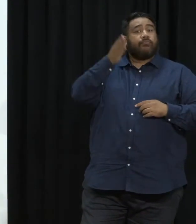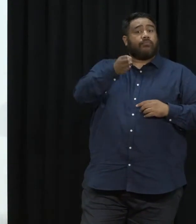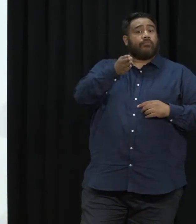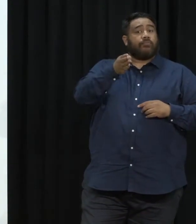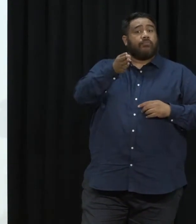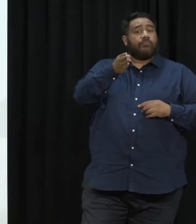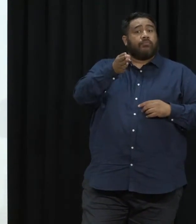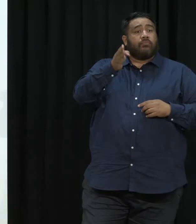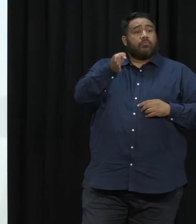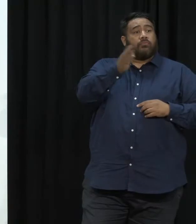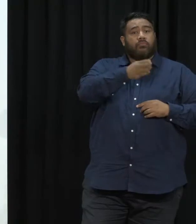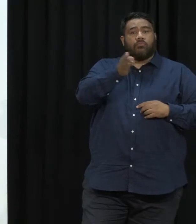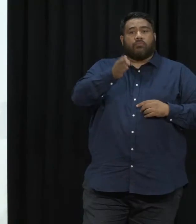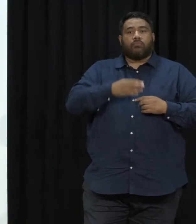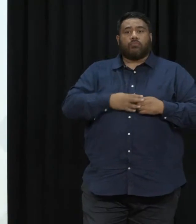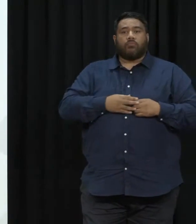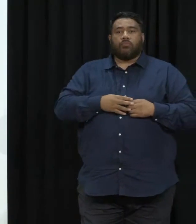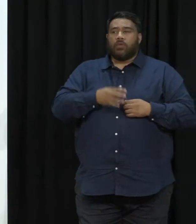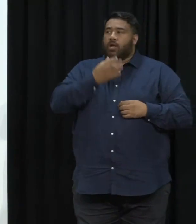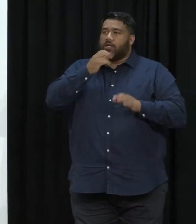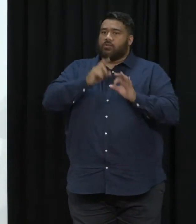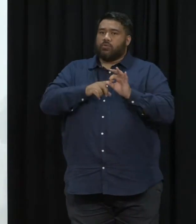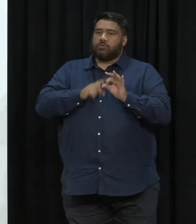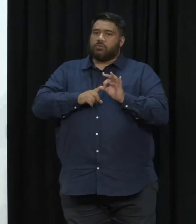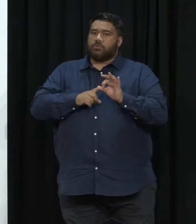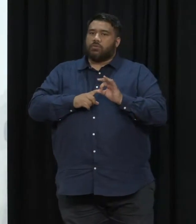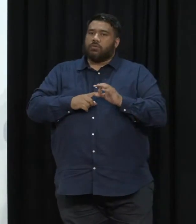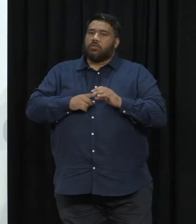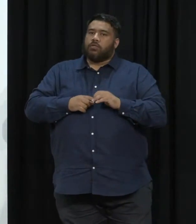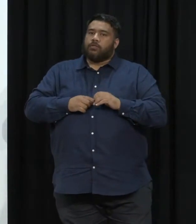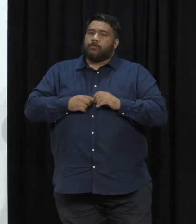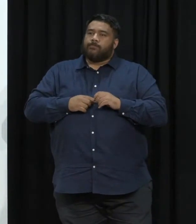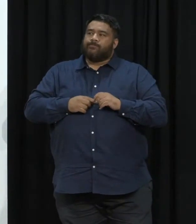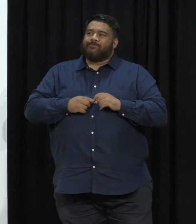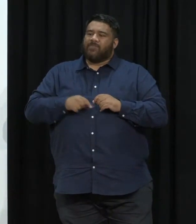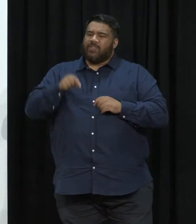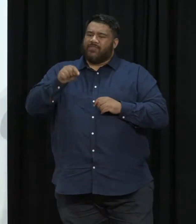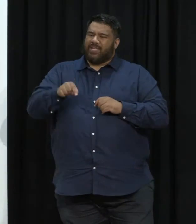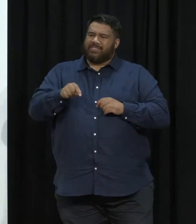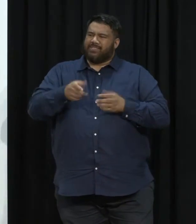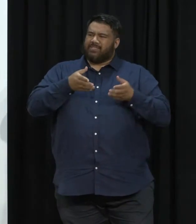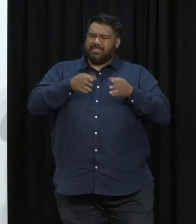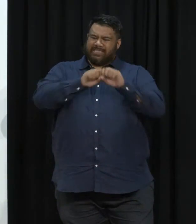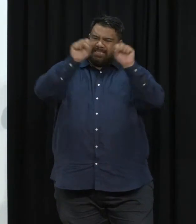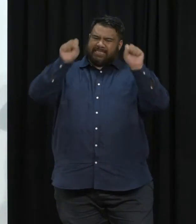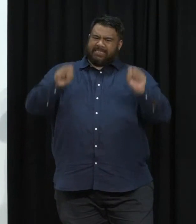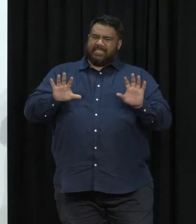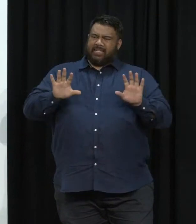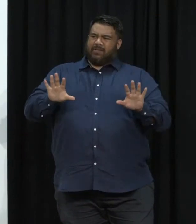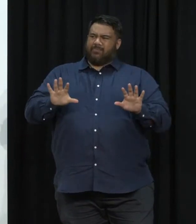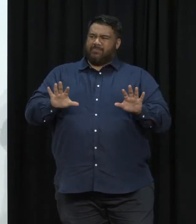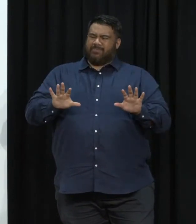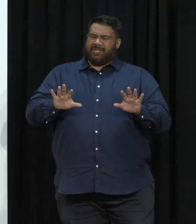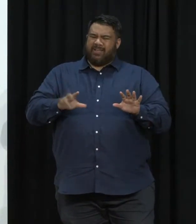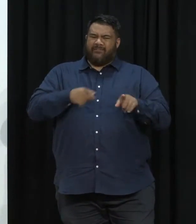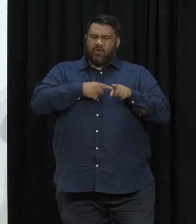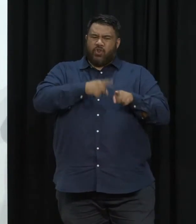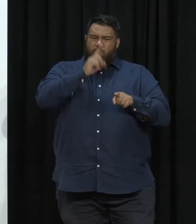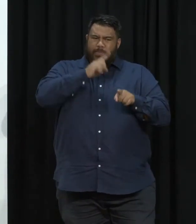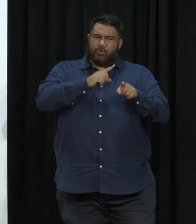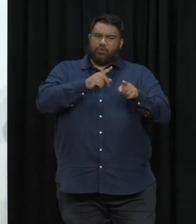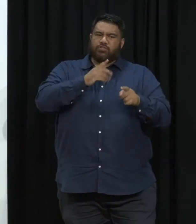then, forgive me, Māori TV. Is it time to stop relying on such a high trust model and introduce the likes of managed